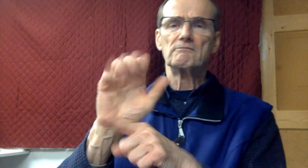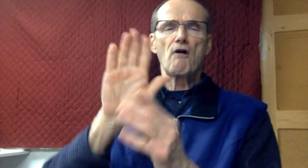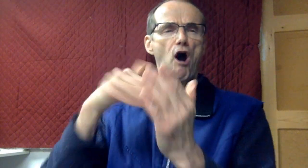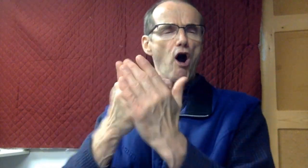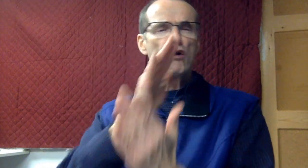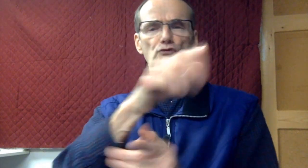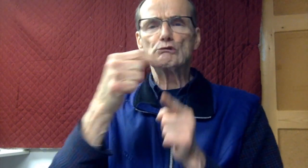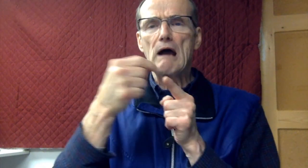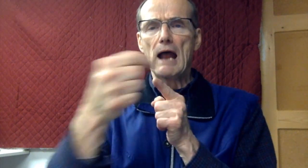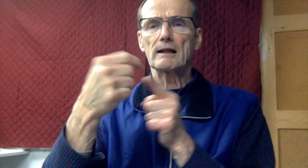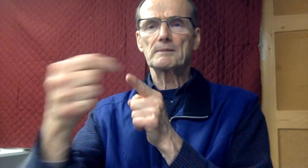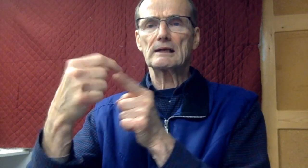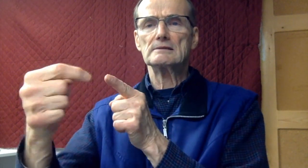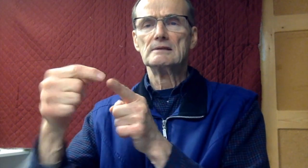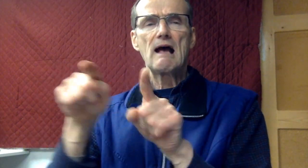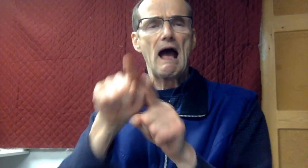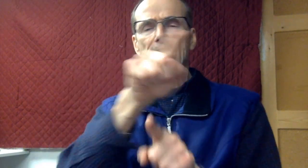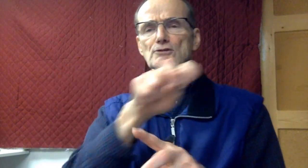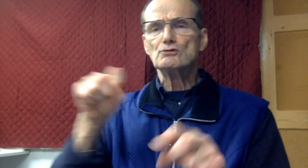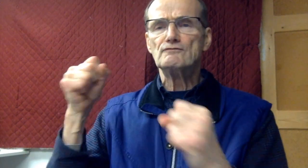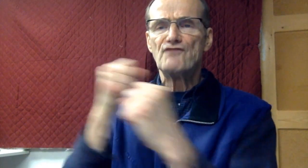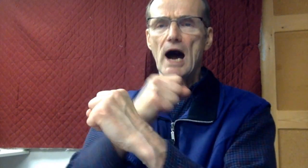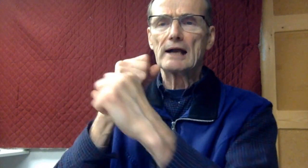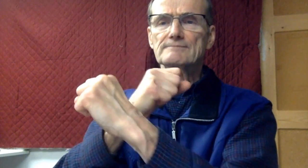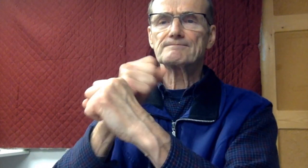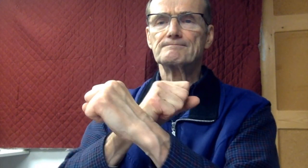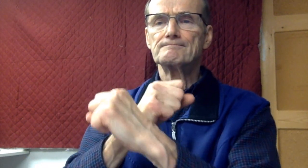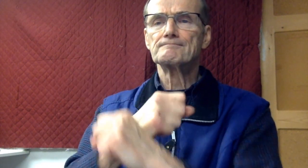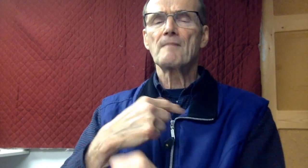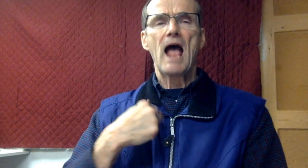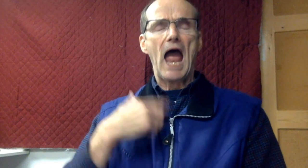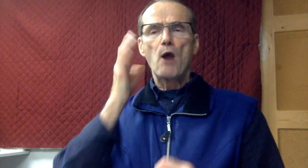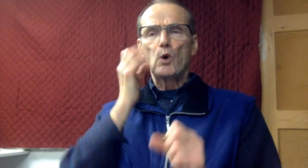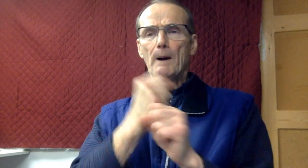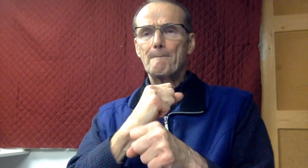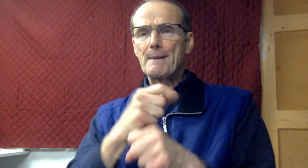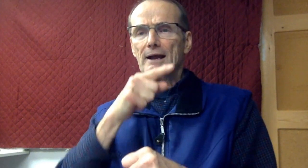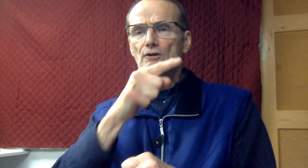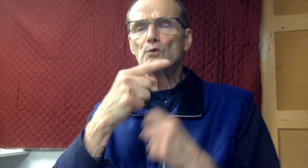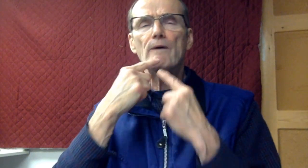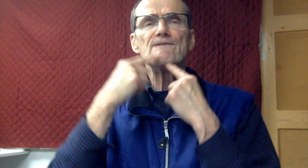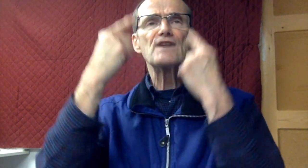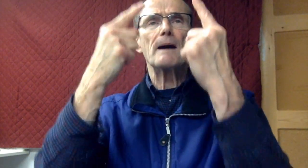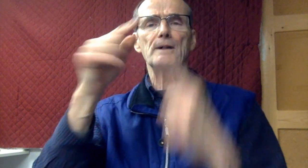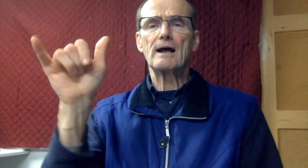I have been with you wherever you went, and I have destroyed all your enemies before you.